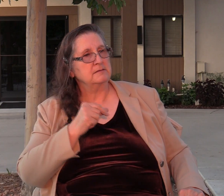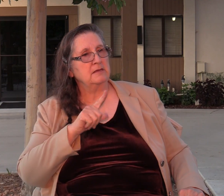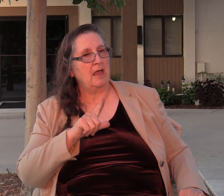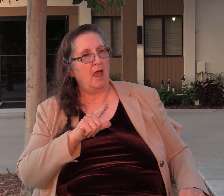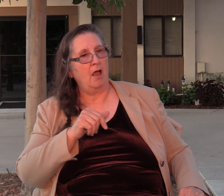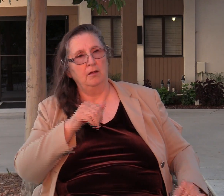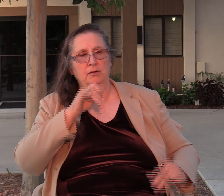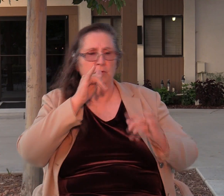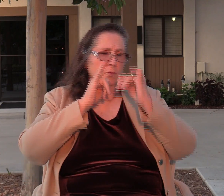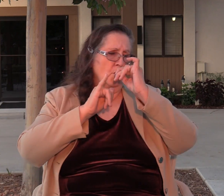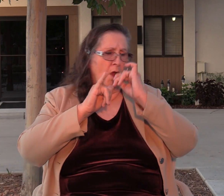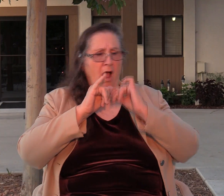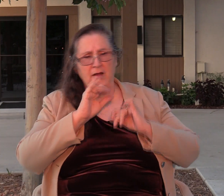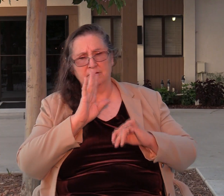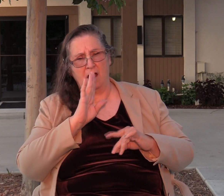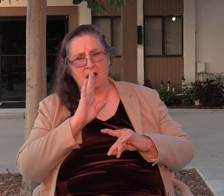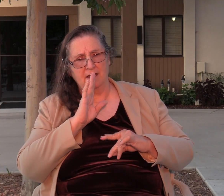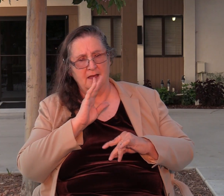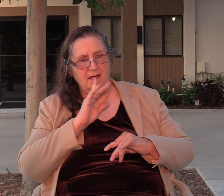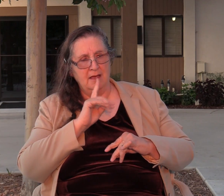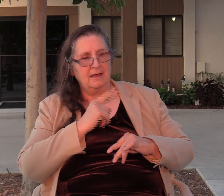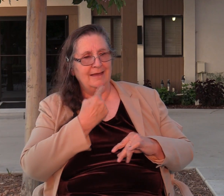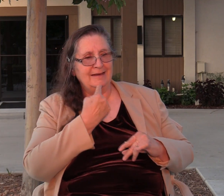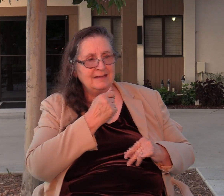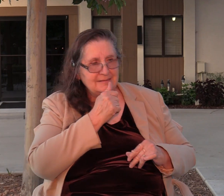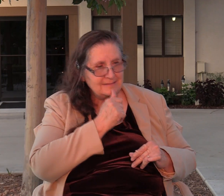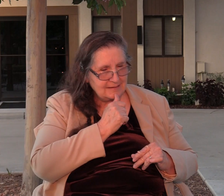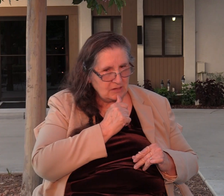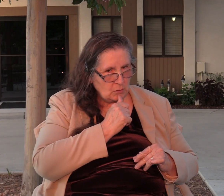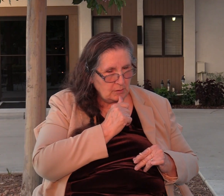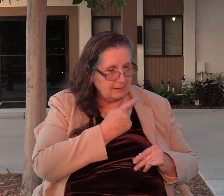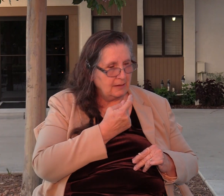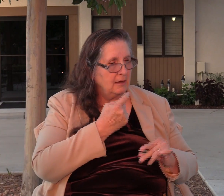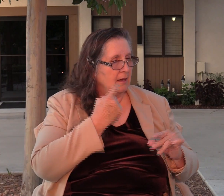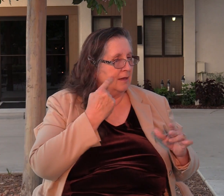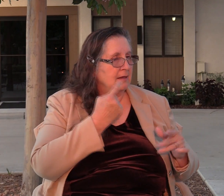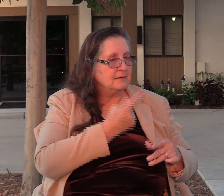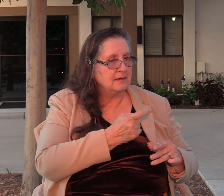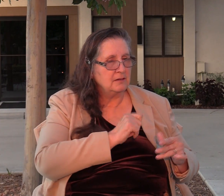talk and he goes off and he tips off Abimelech, right?